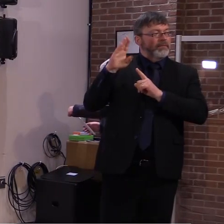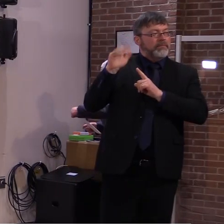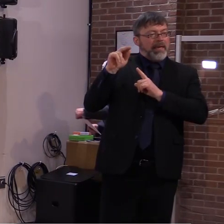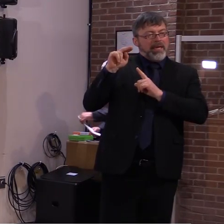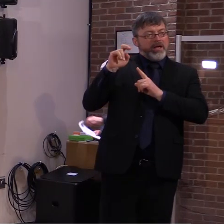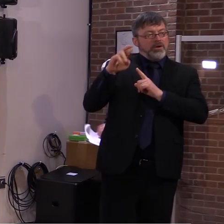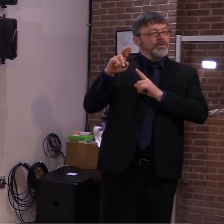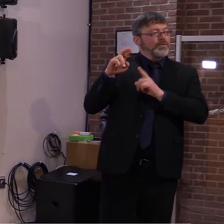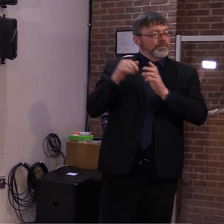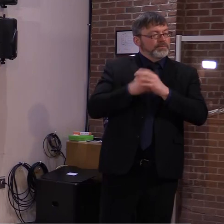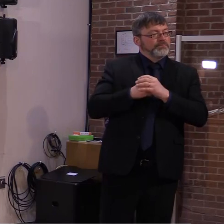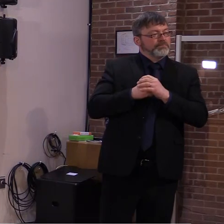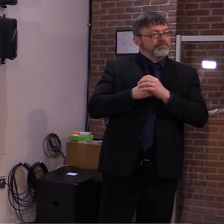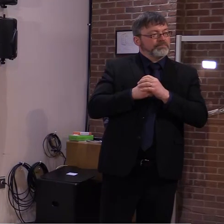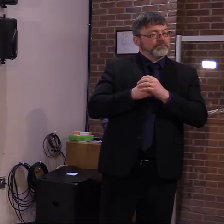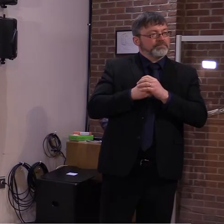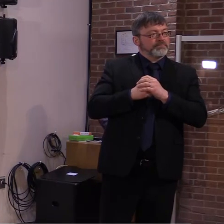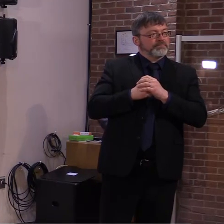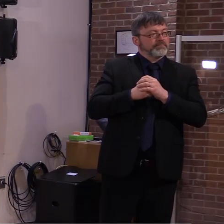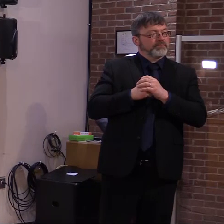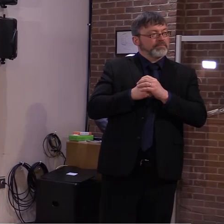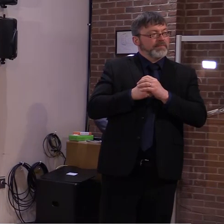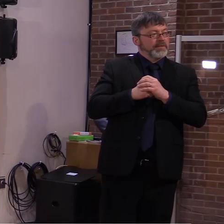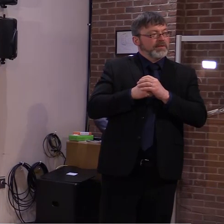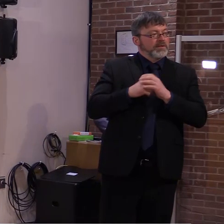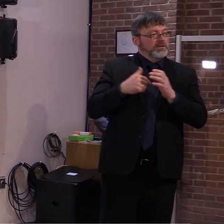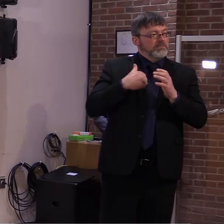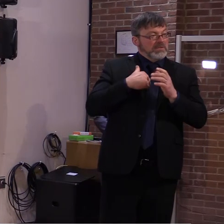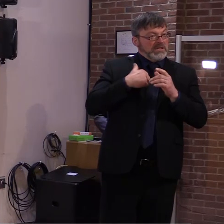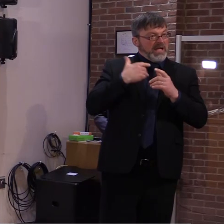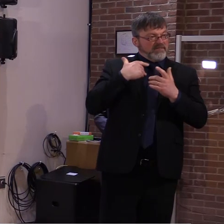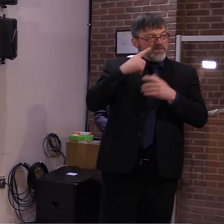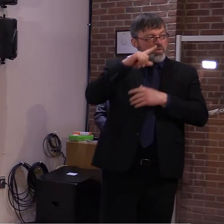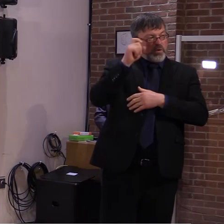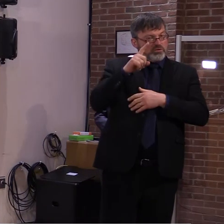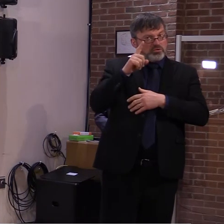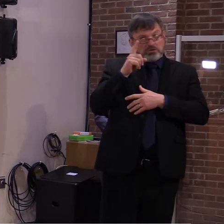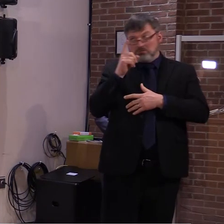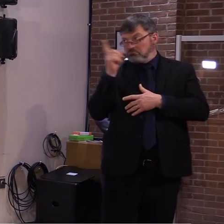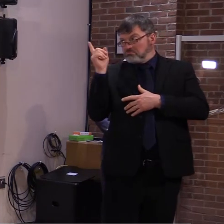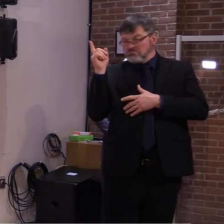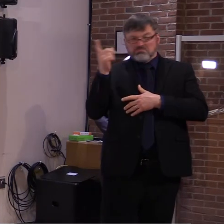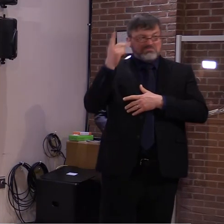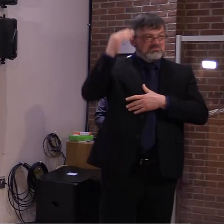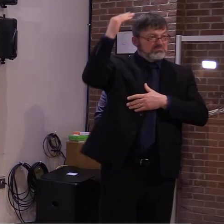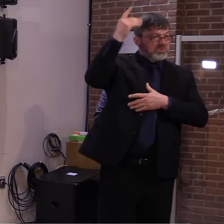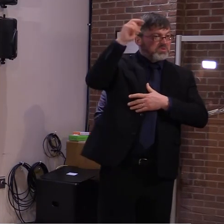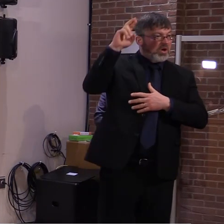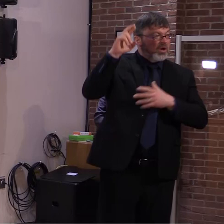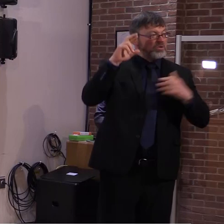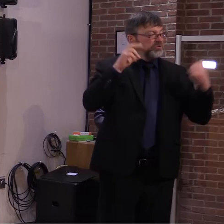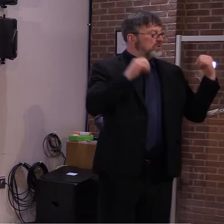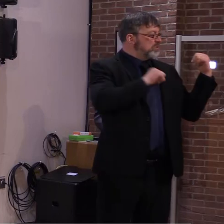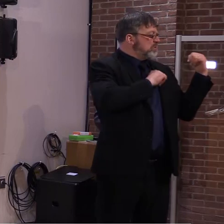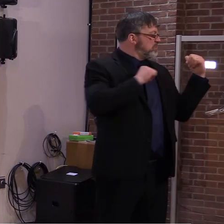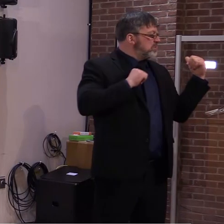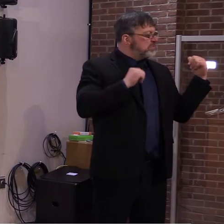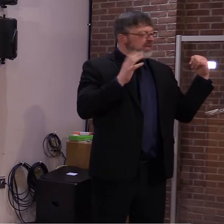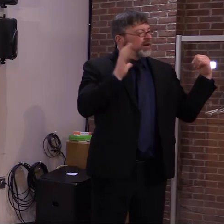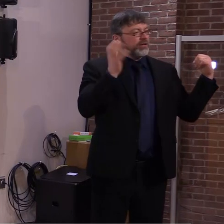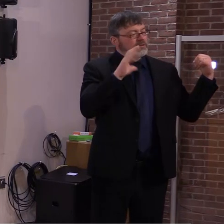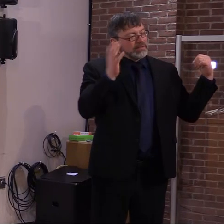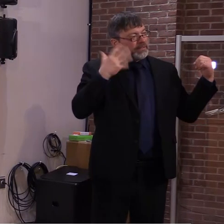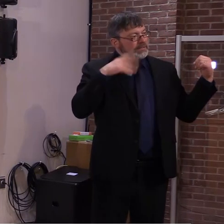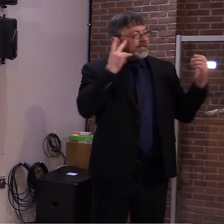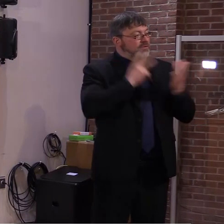Hello. This is either for Dr. Levine or Secretary Smith. This is regarding the session you held with employees at the